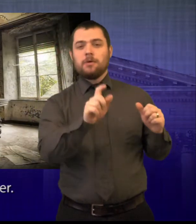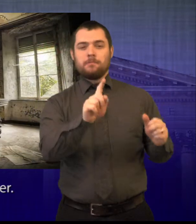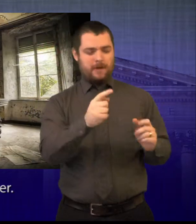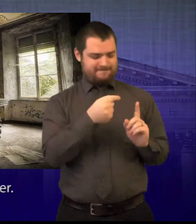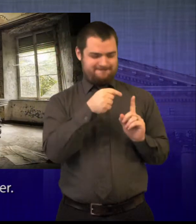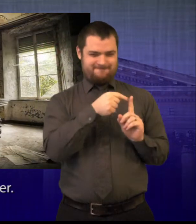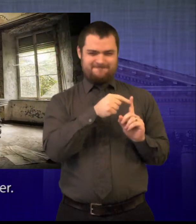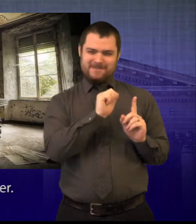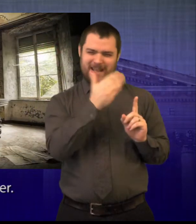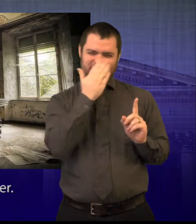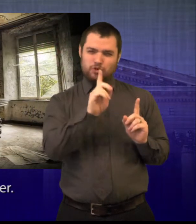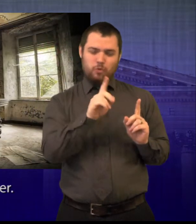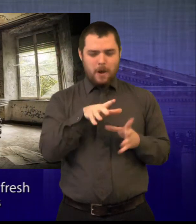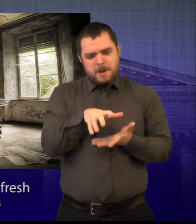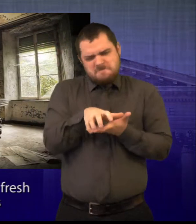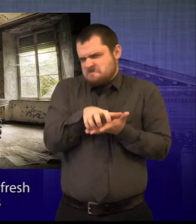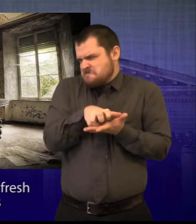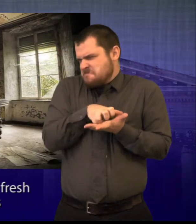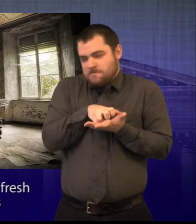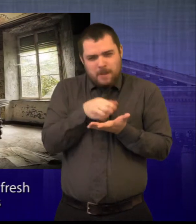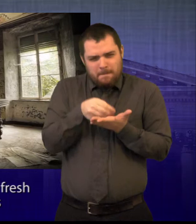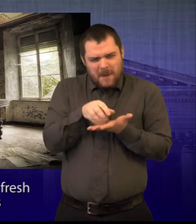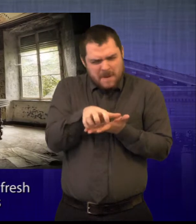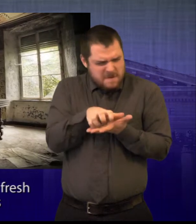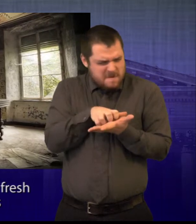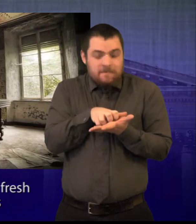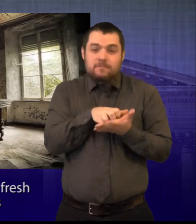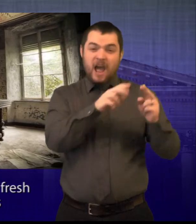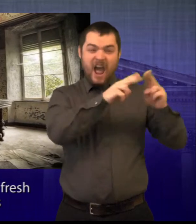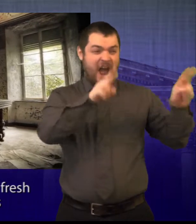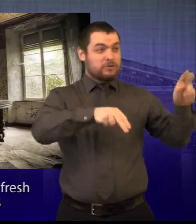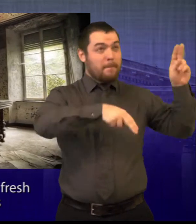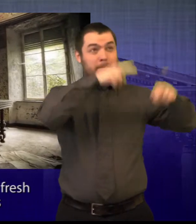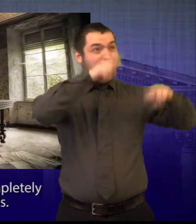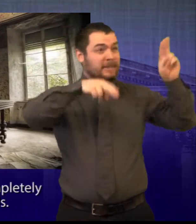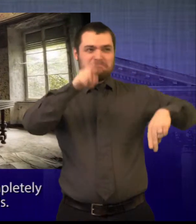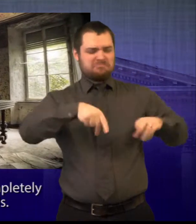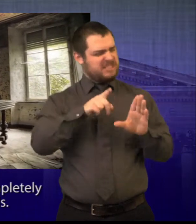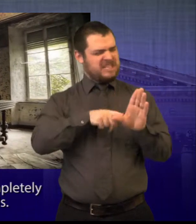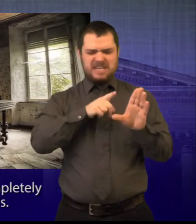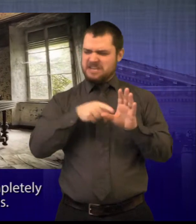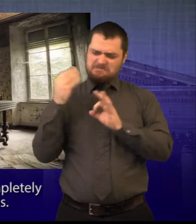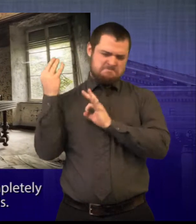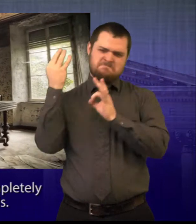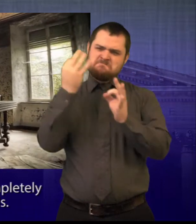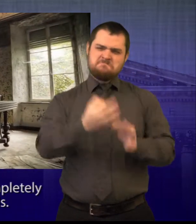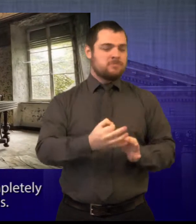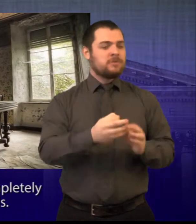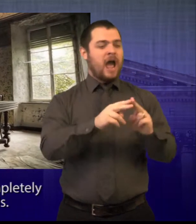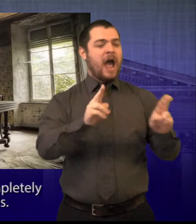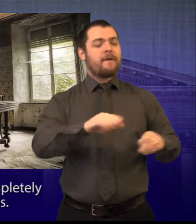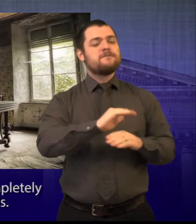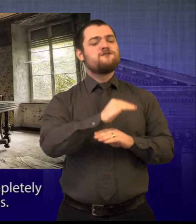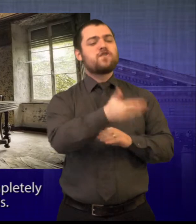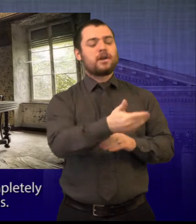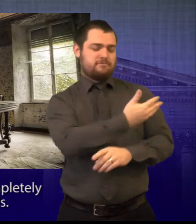he was a miser. His house had not seen a fresh coat of paint in years, and his front drive was